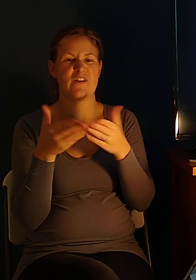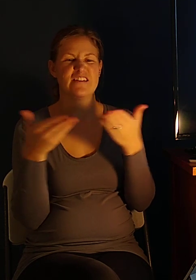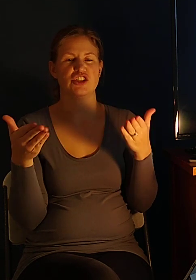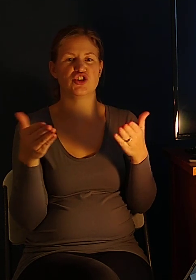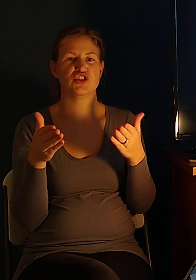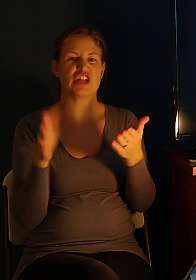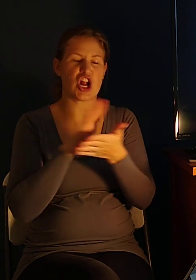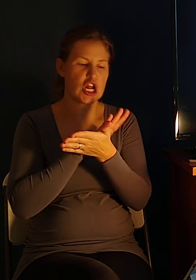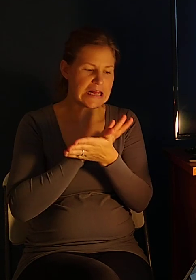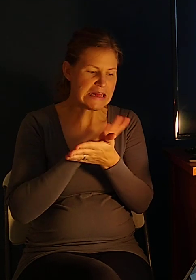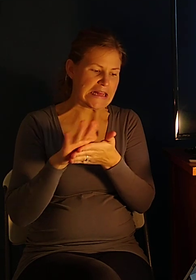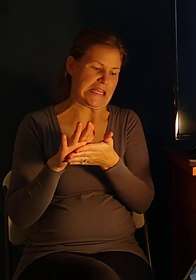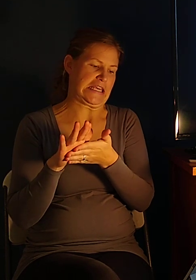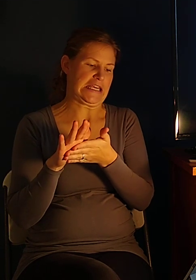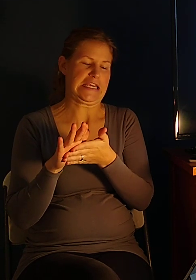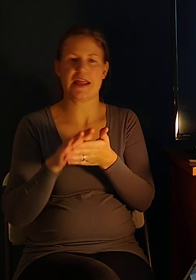clean, they're undecorated,